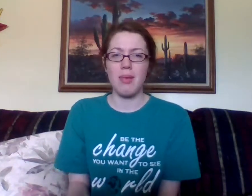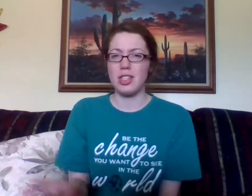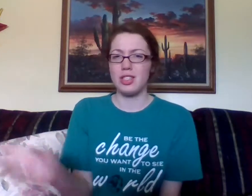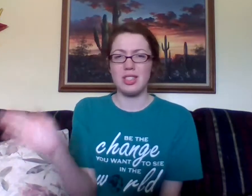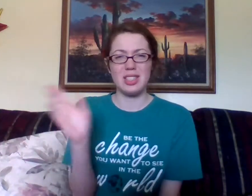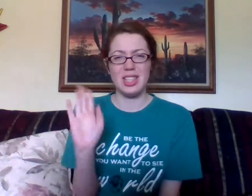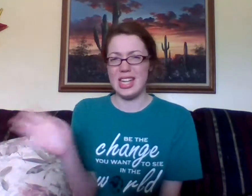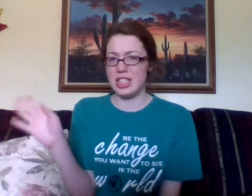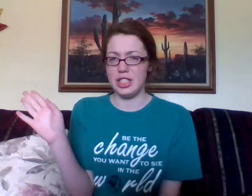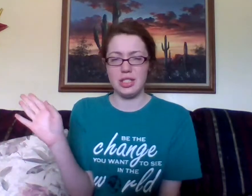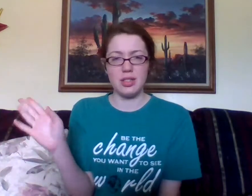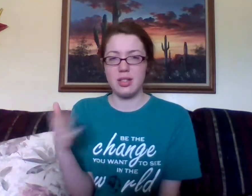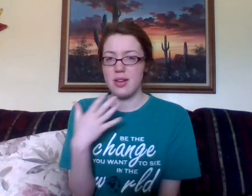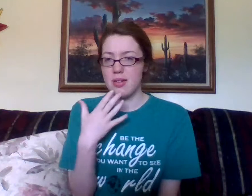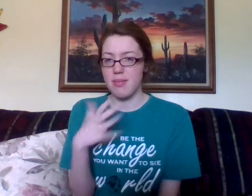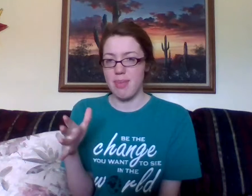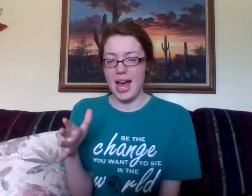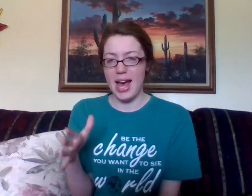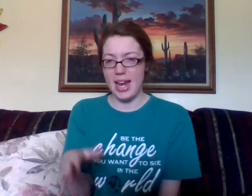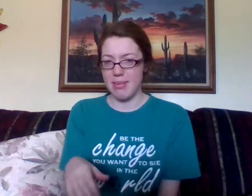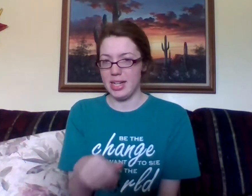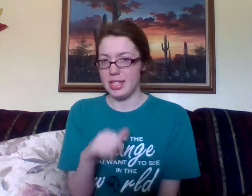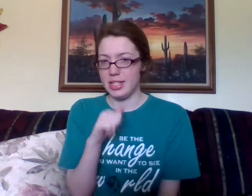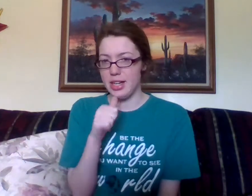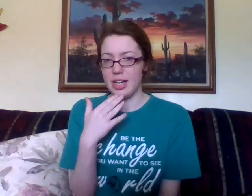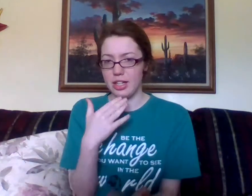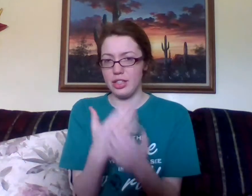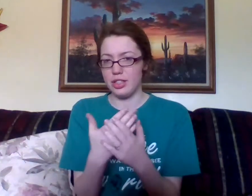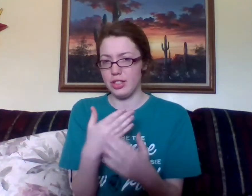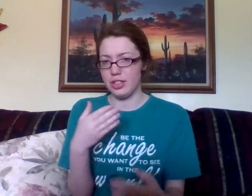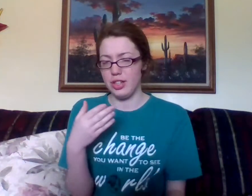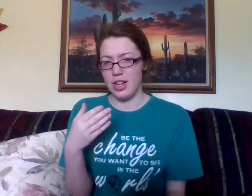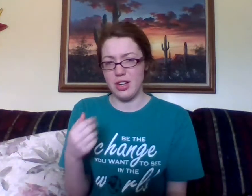which is bad. I mean, it's not a good